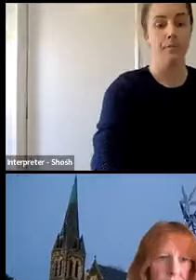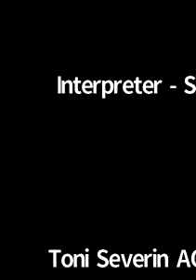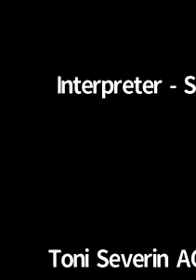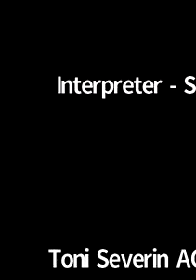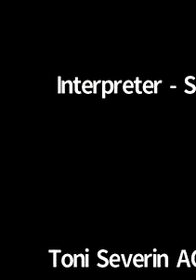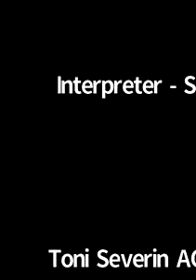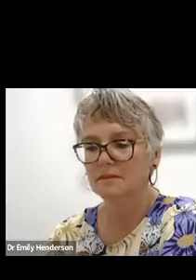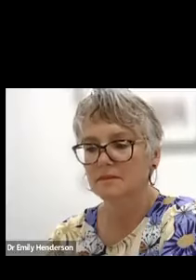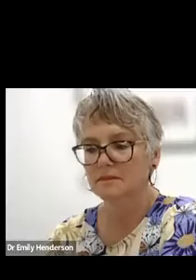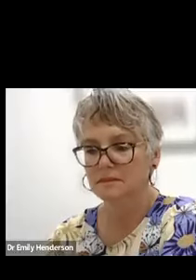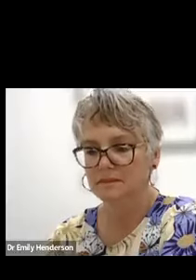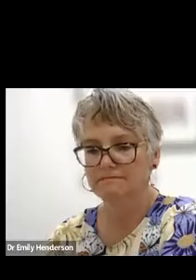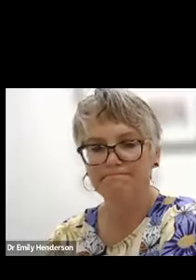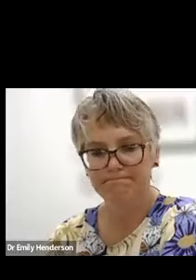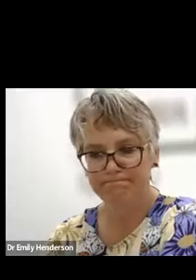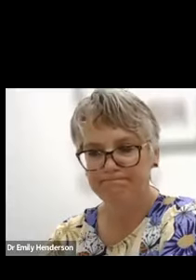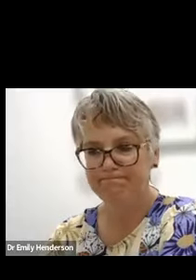Meeting suspended.